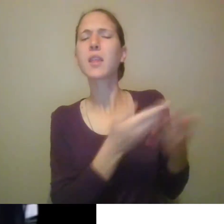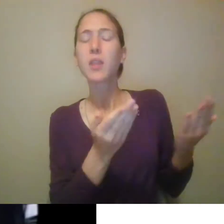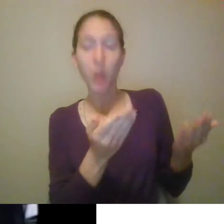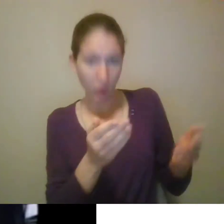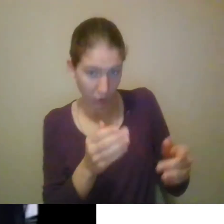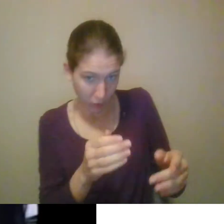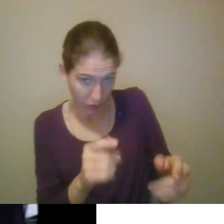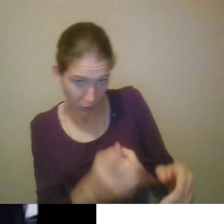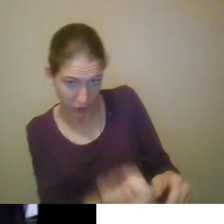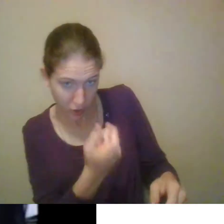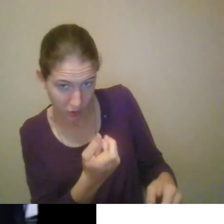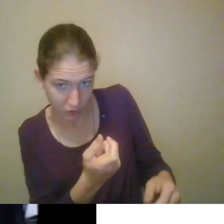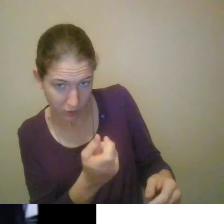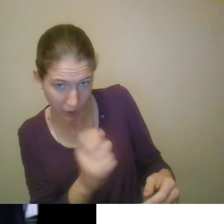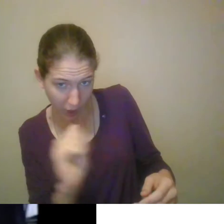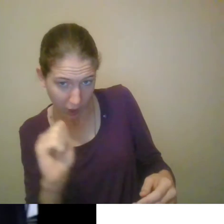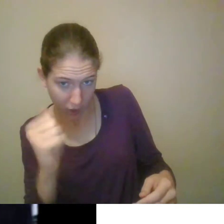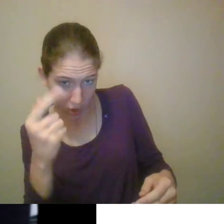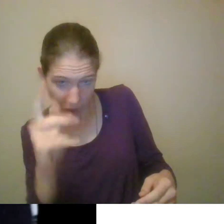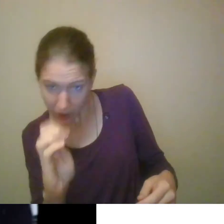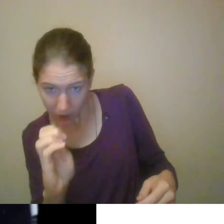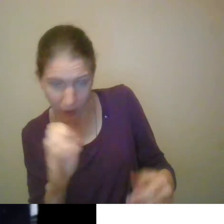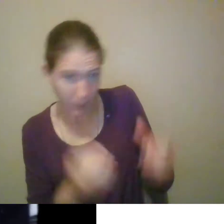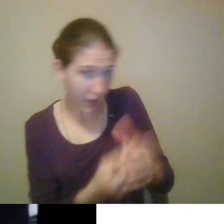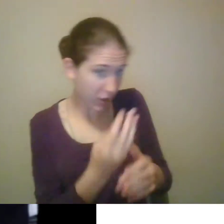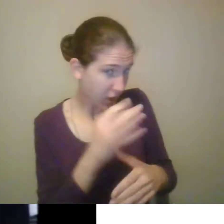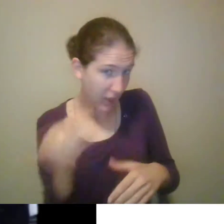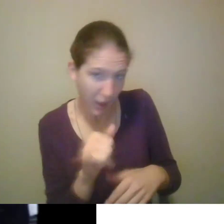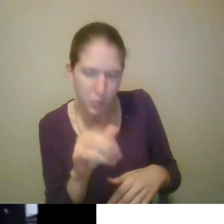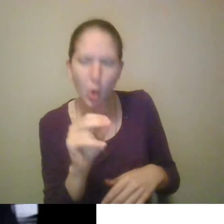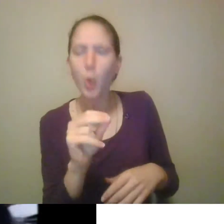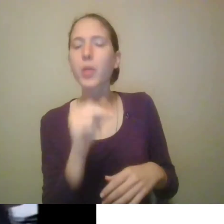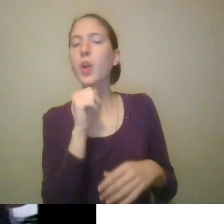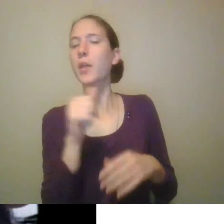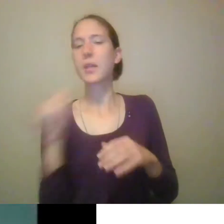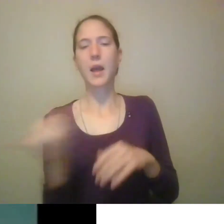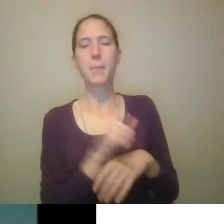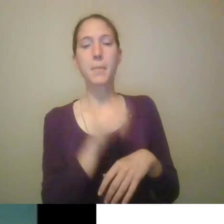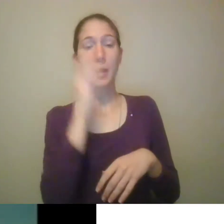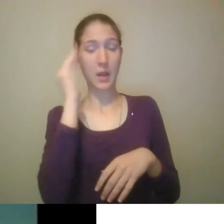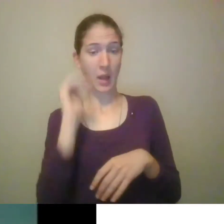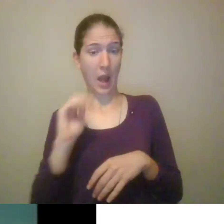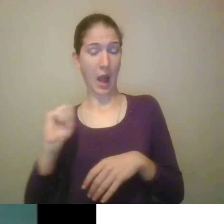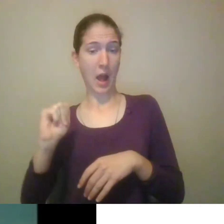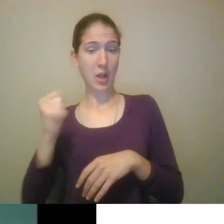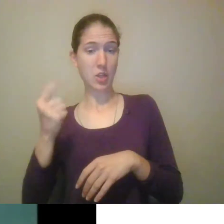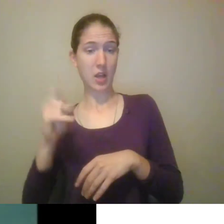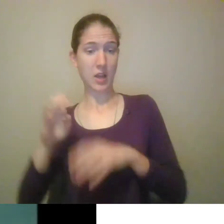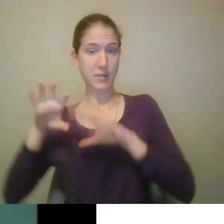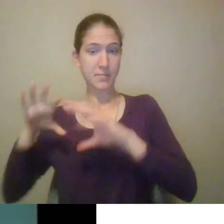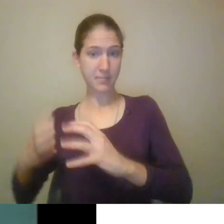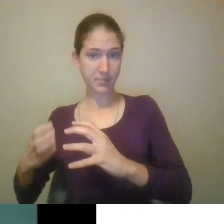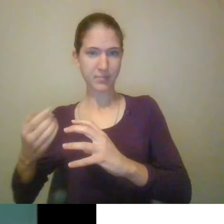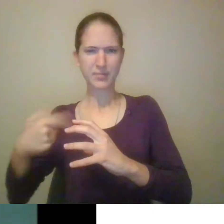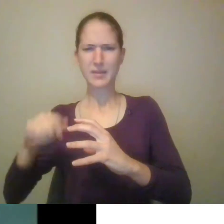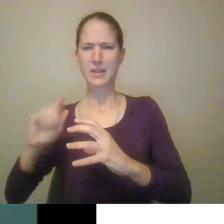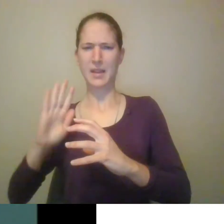Algae are not the same as plants because of the way that they live. All right, algae basically